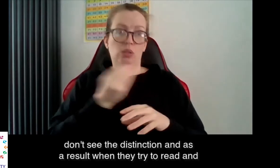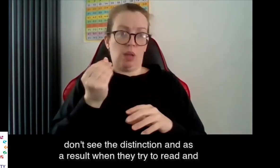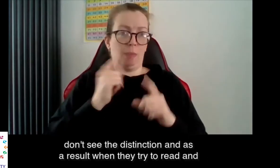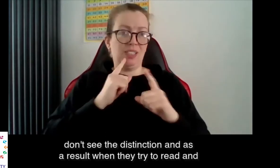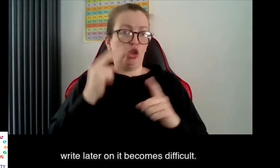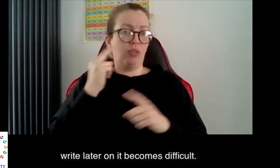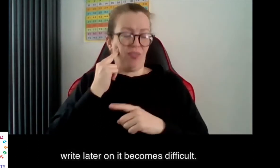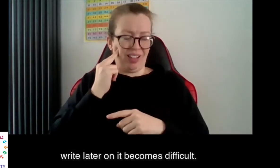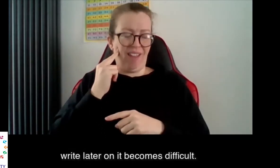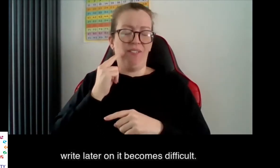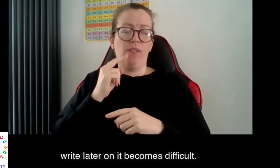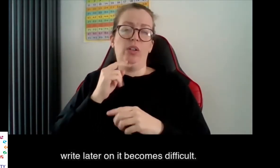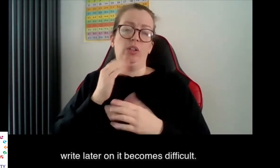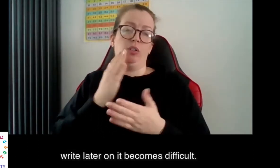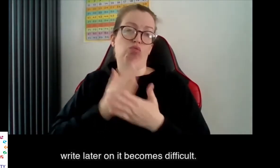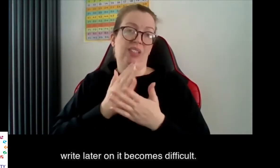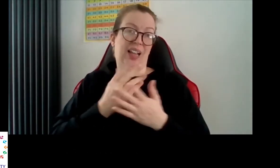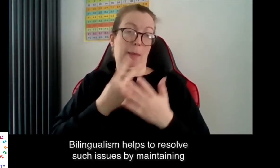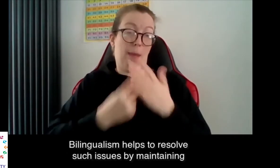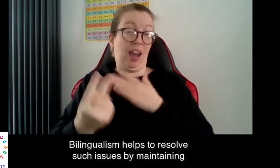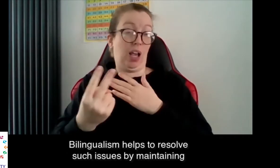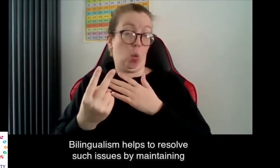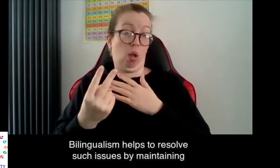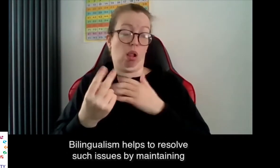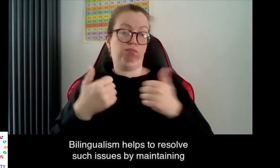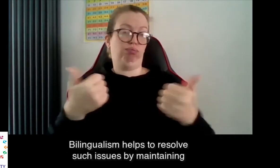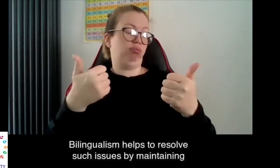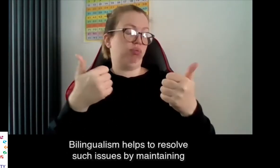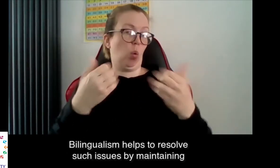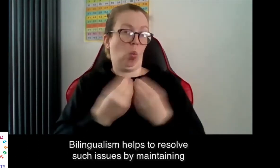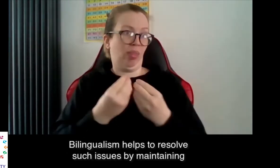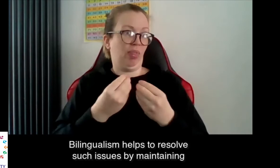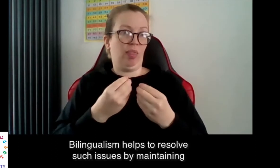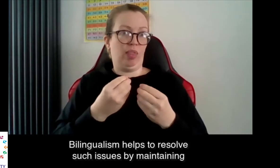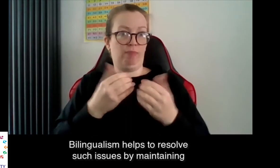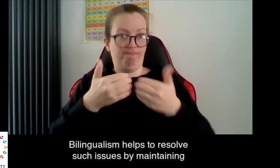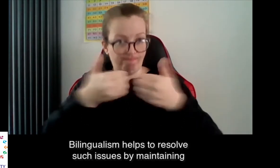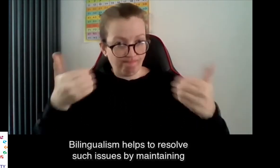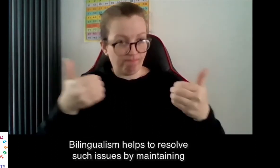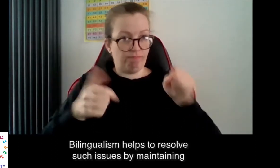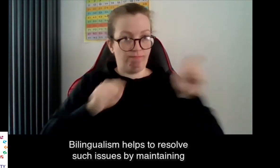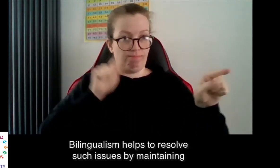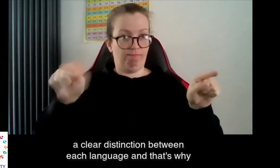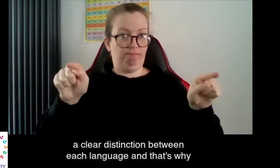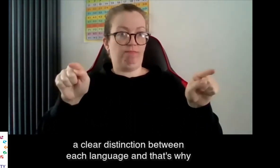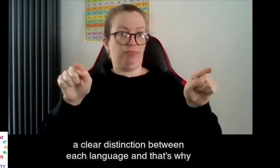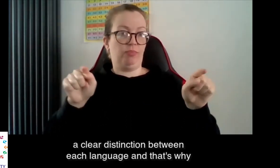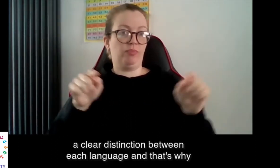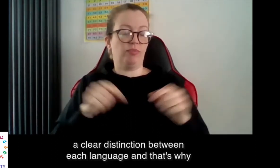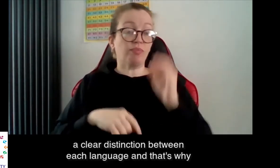read and write later on, it becomes difficult. Bilingualism helps to resolve such issues by maintaining a clear distinction between